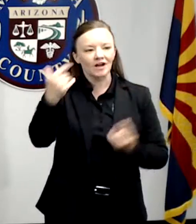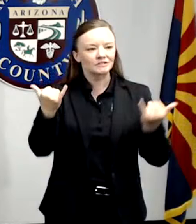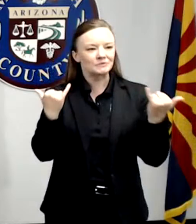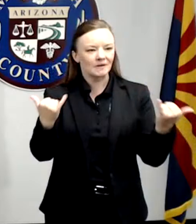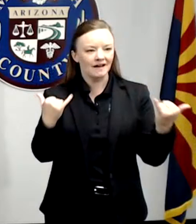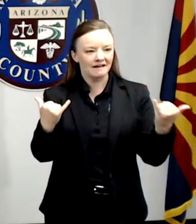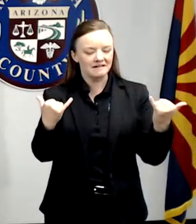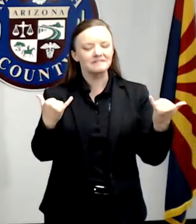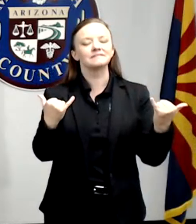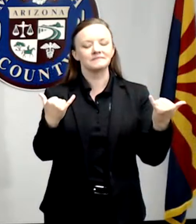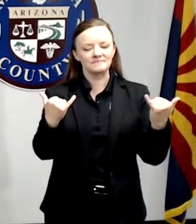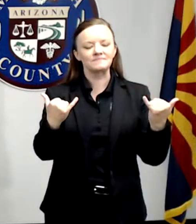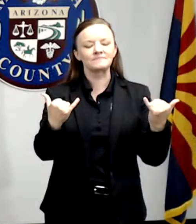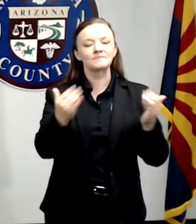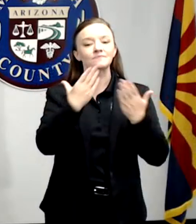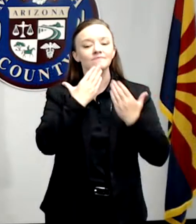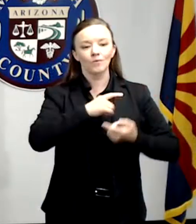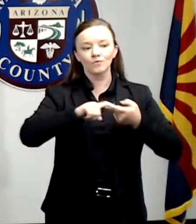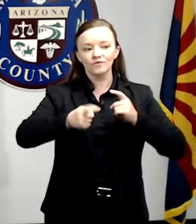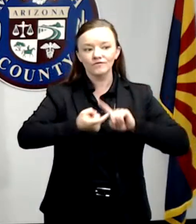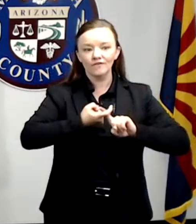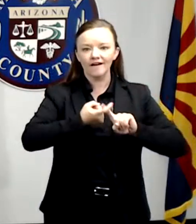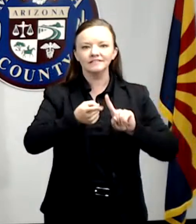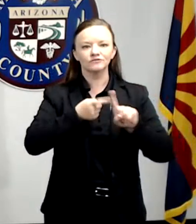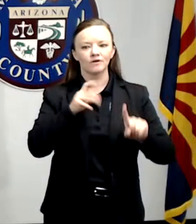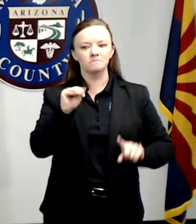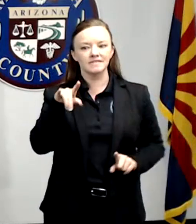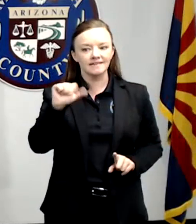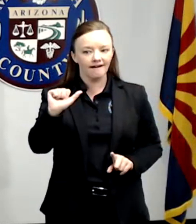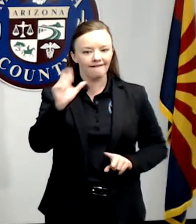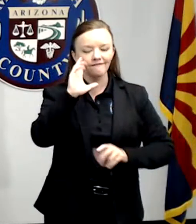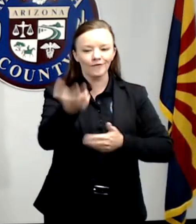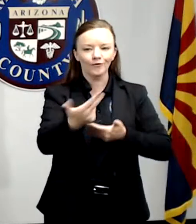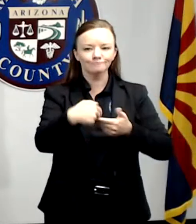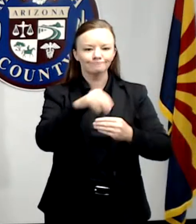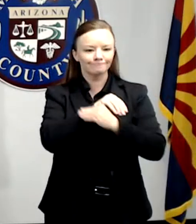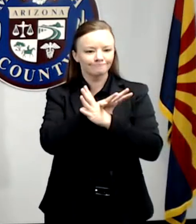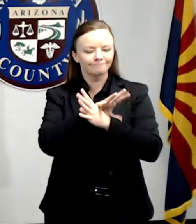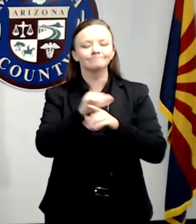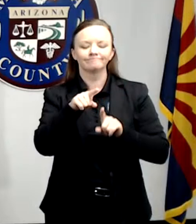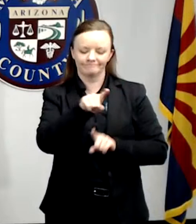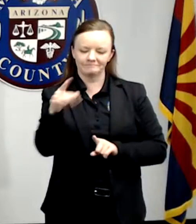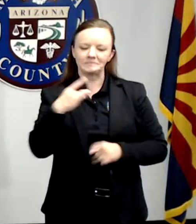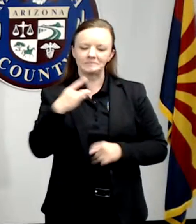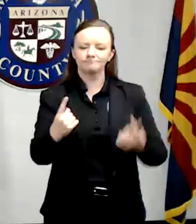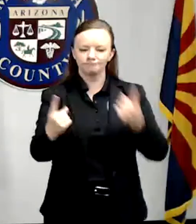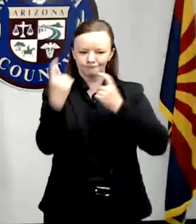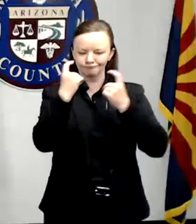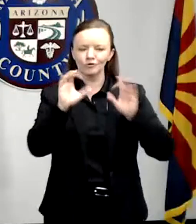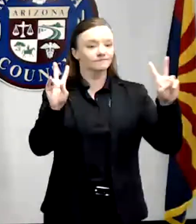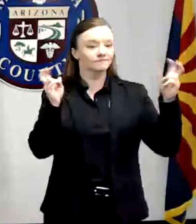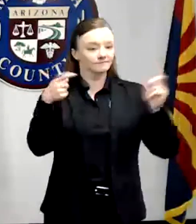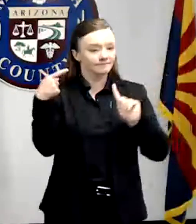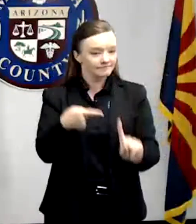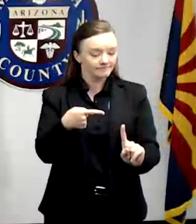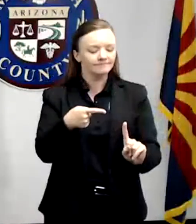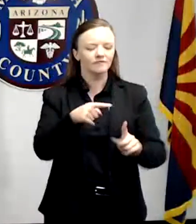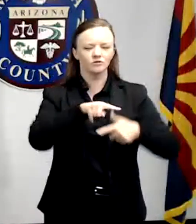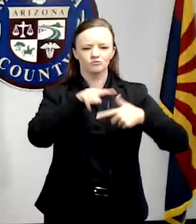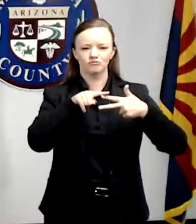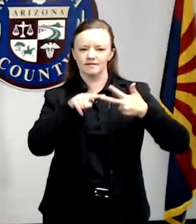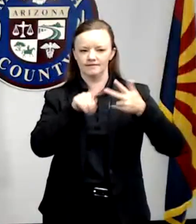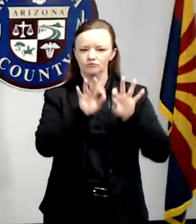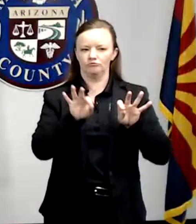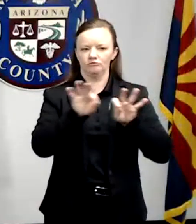this news conference. Thank you to our friends from the news media for joining us and asking great questions today. Also, thank you to members. Is about